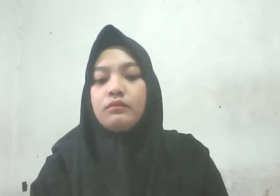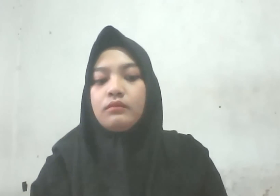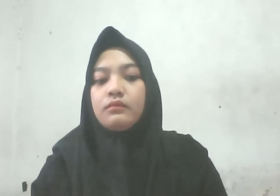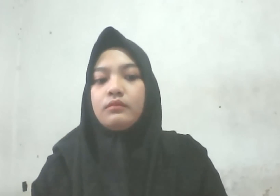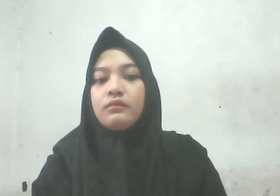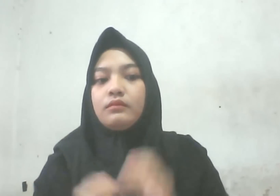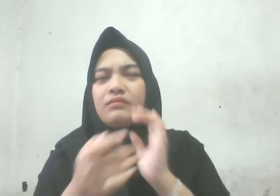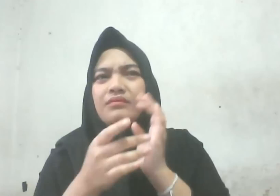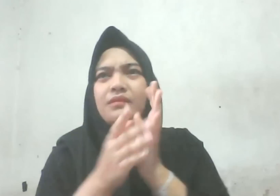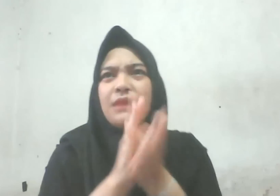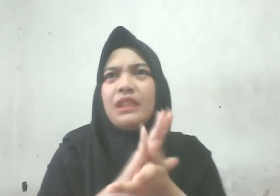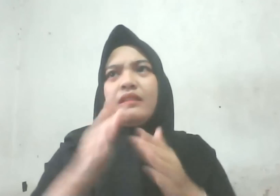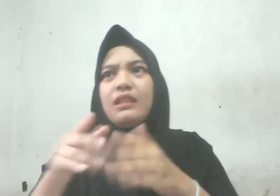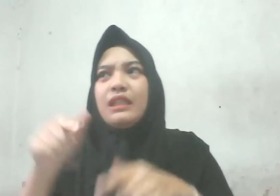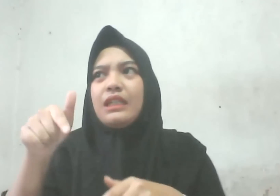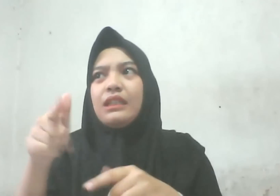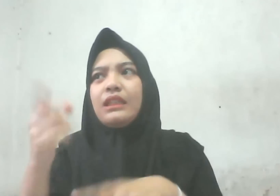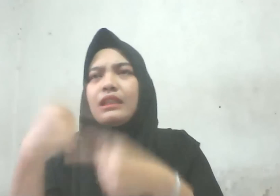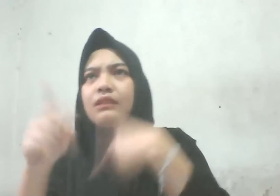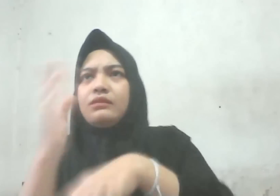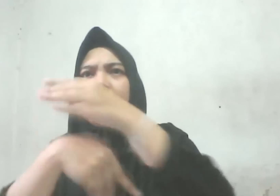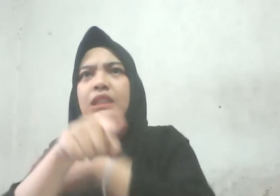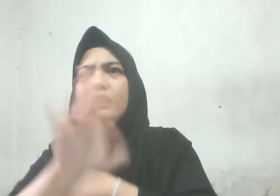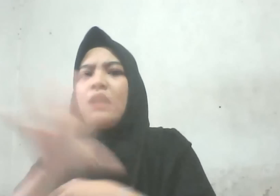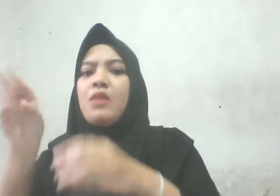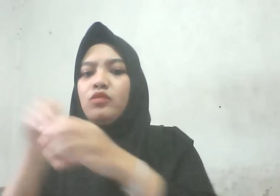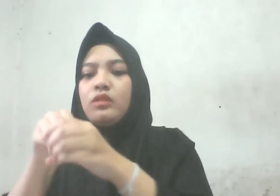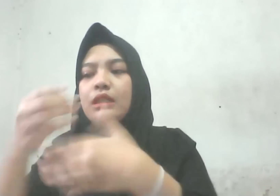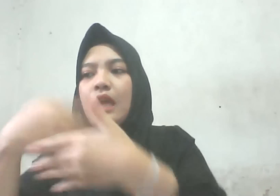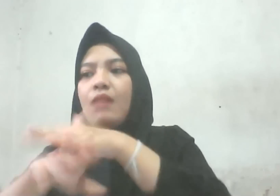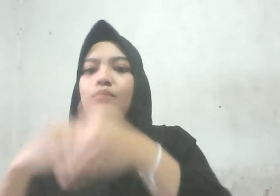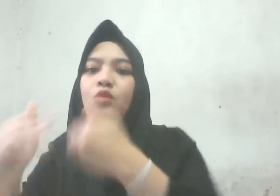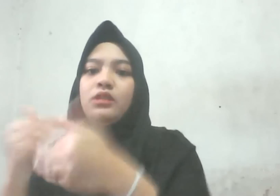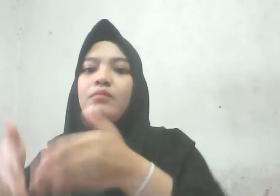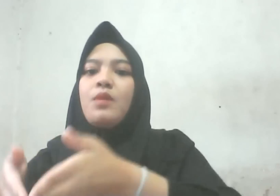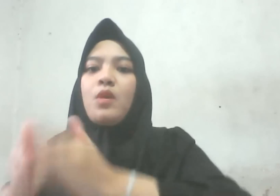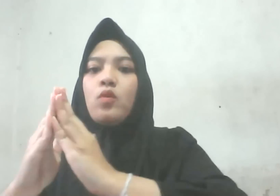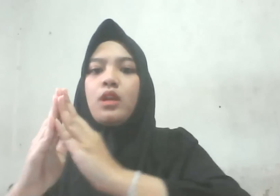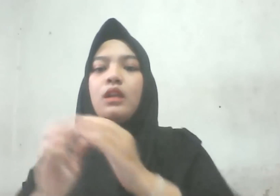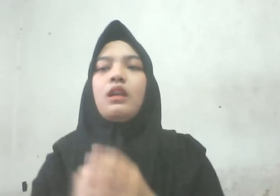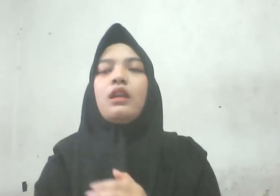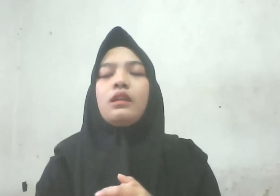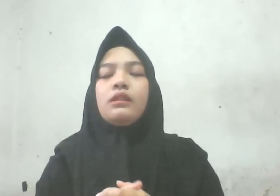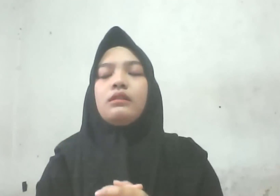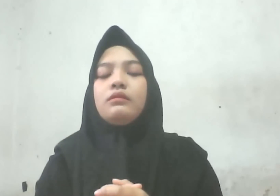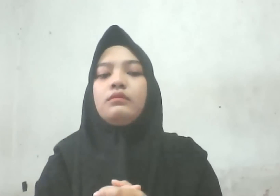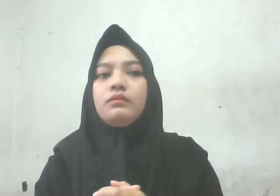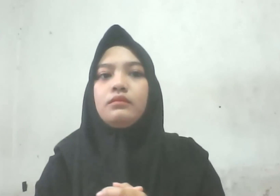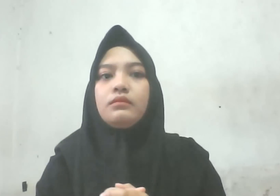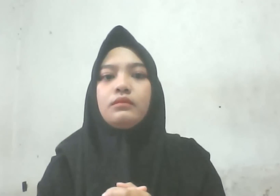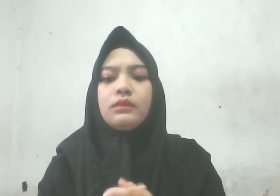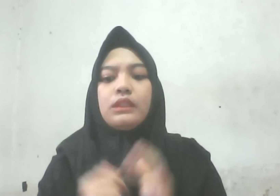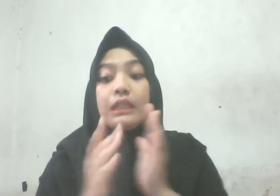constructing the world. And it's a dominant exclusionary way that